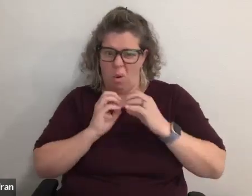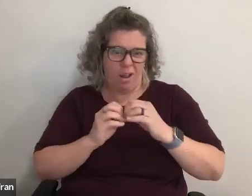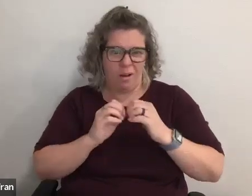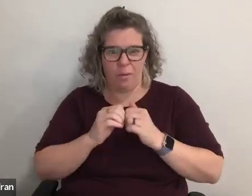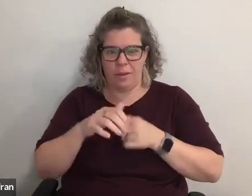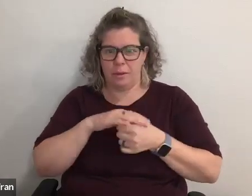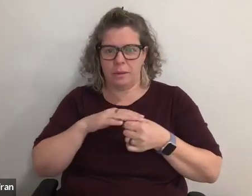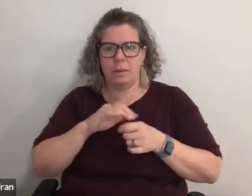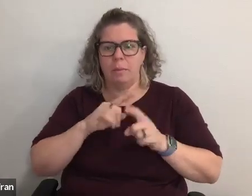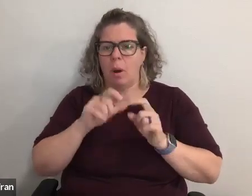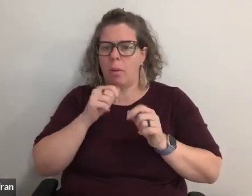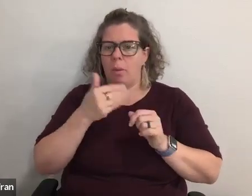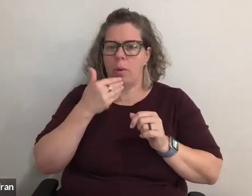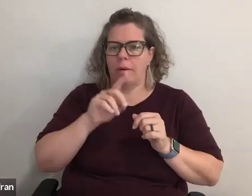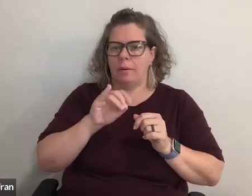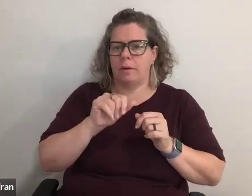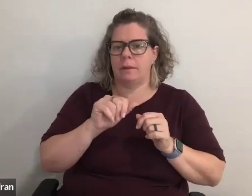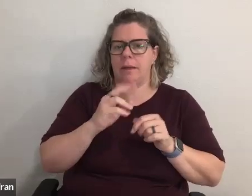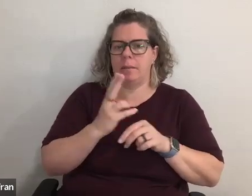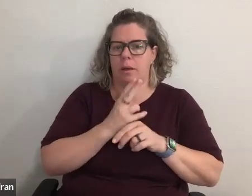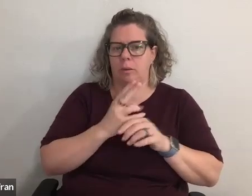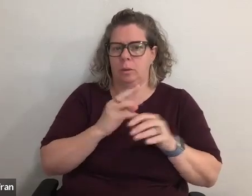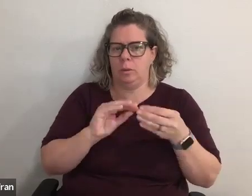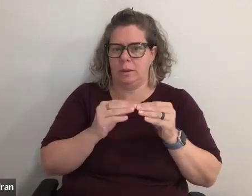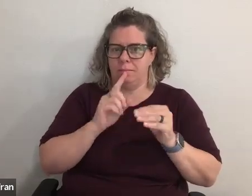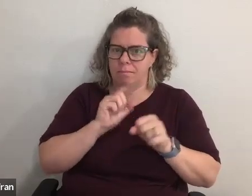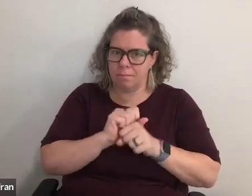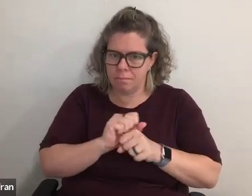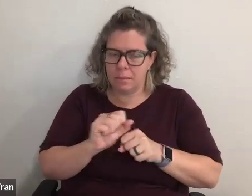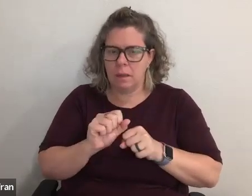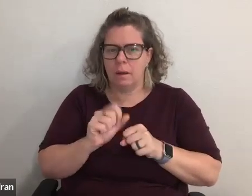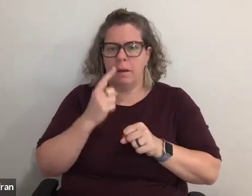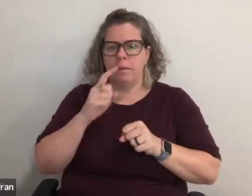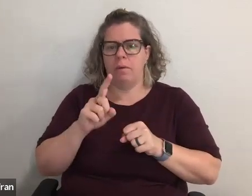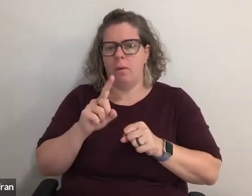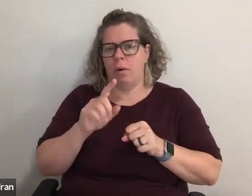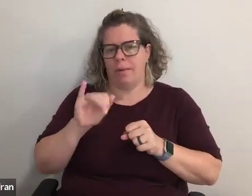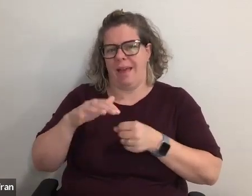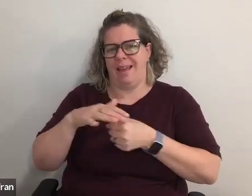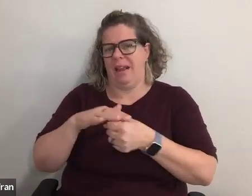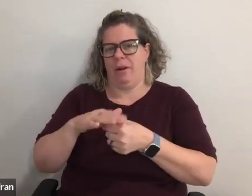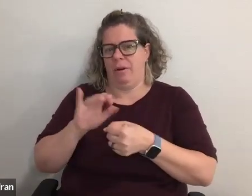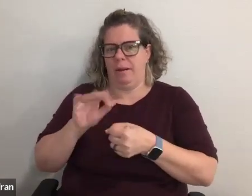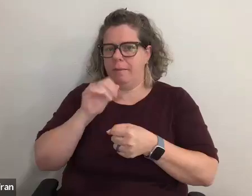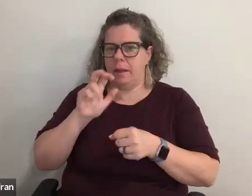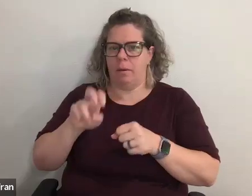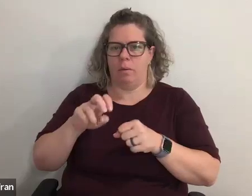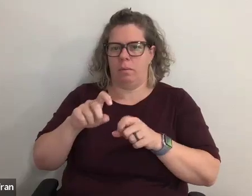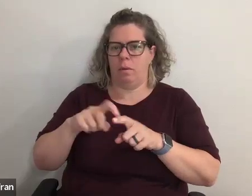but we won't have good data about what the utilization looks like for those individuals.